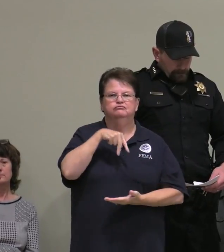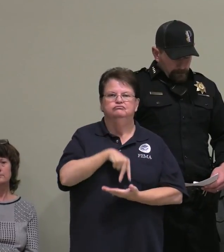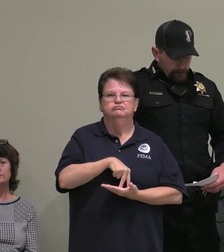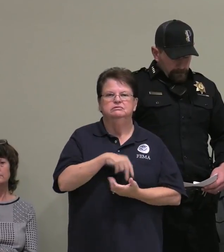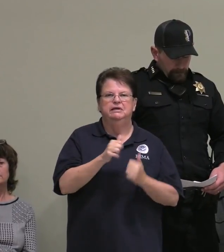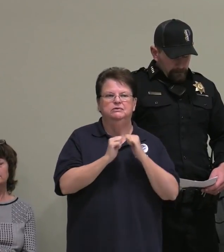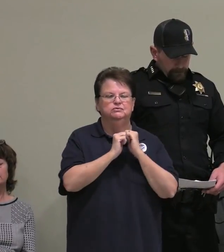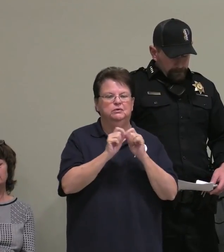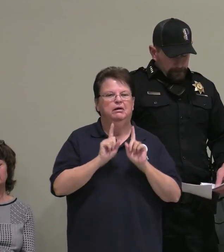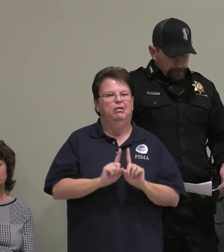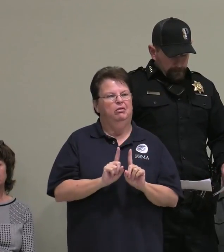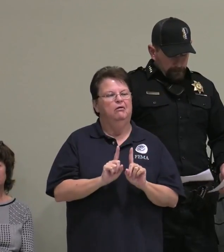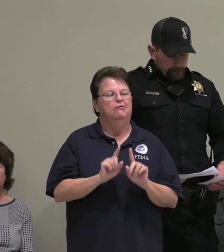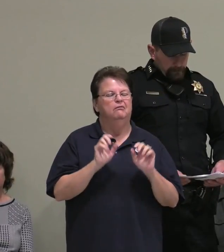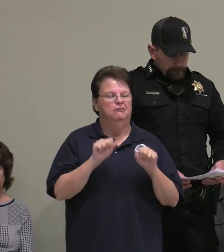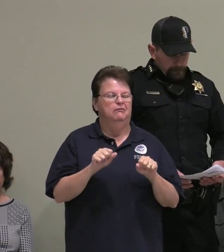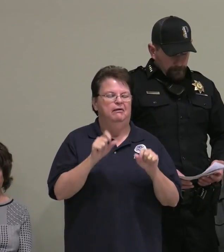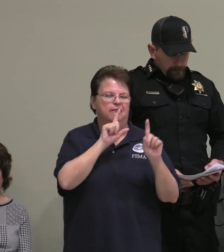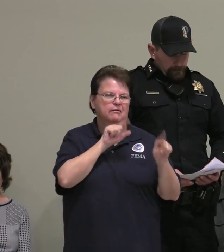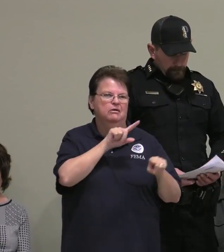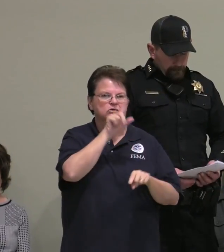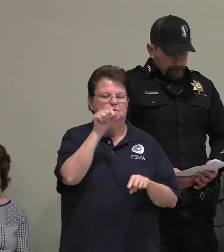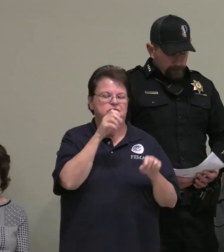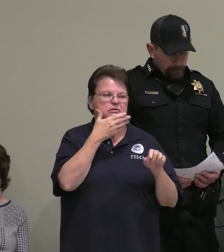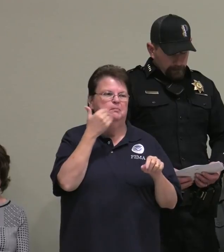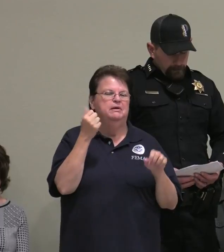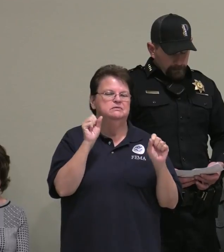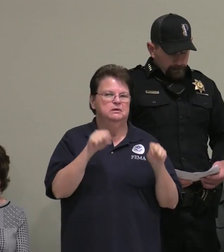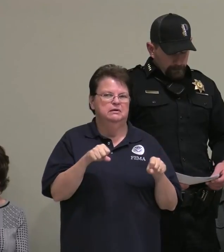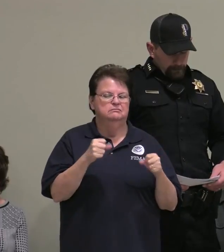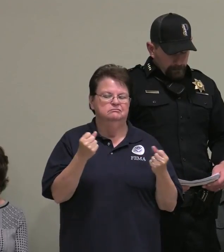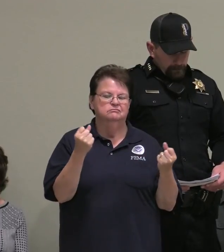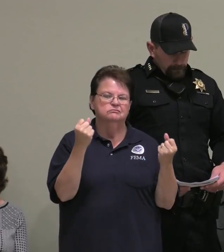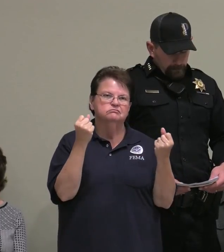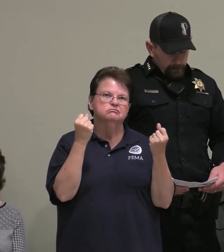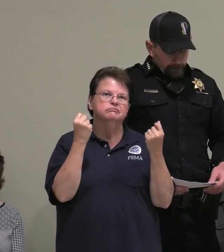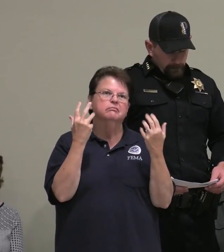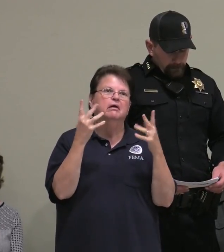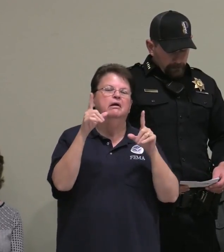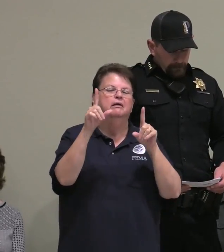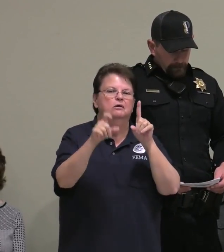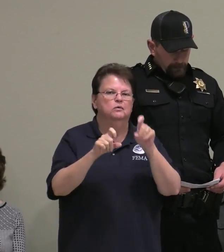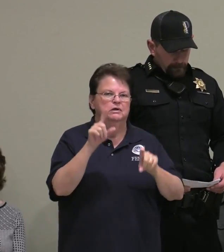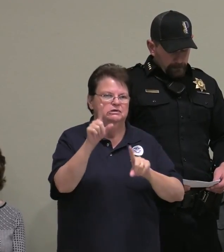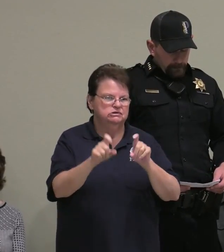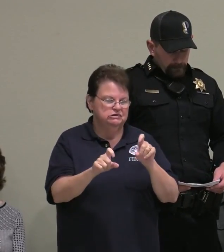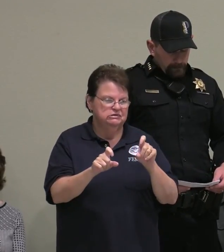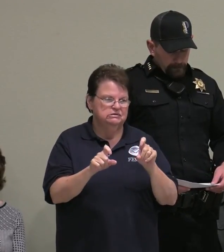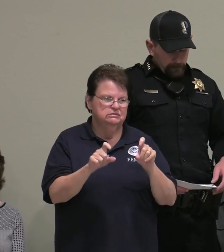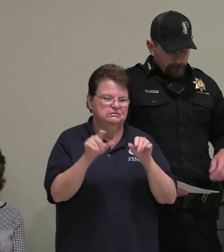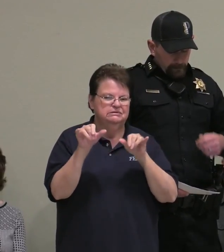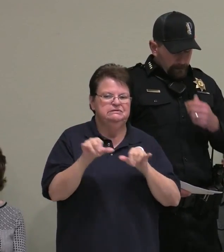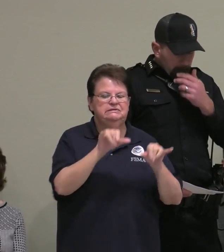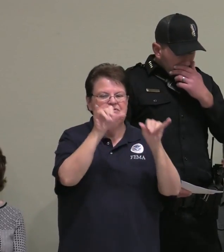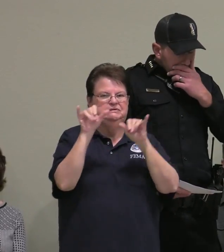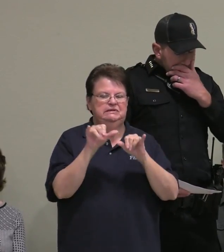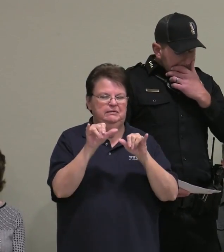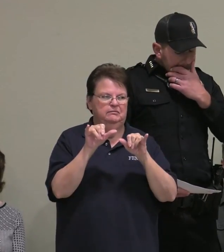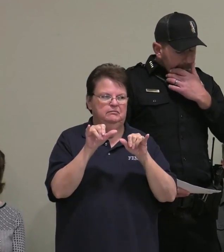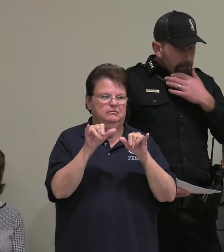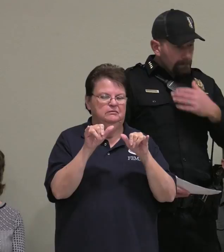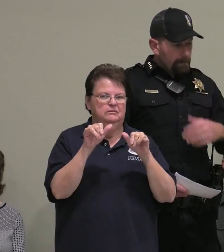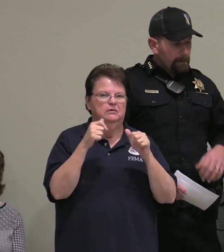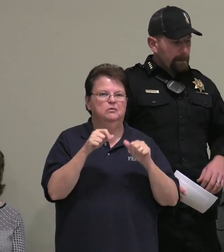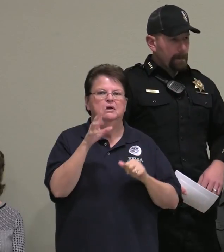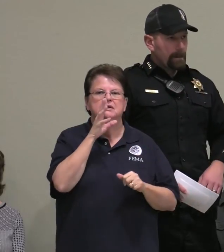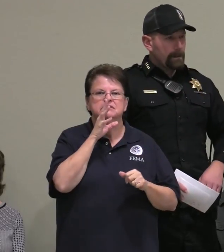and answer the questions to the best of our ability. Now, as you know, there's a lot of questions, and many of them are very similar in nature, so we're going